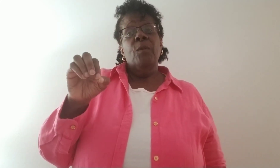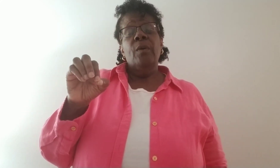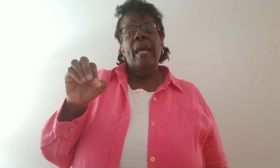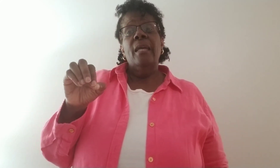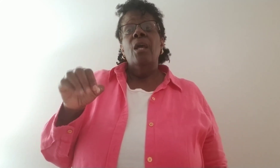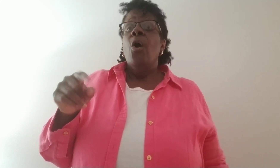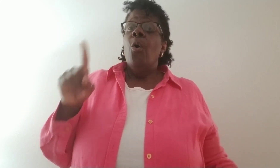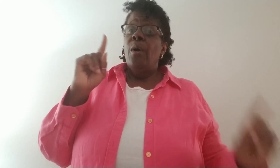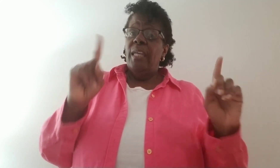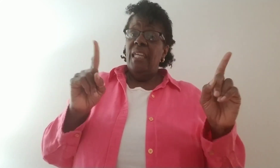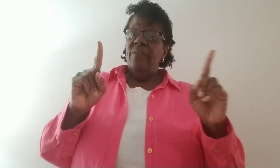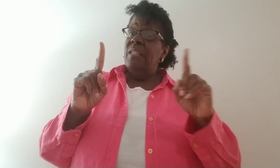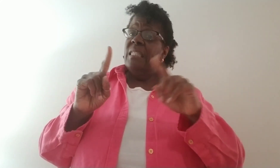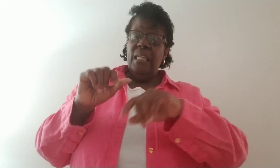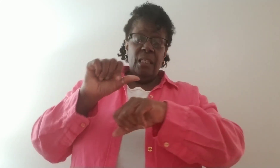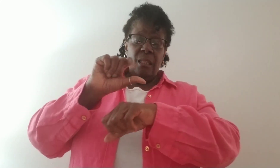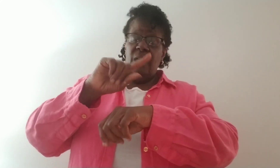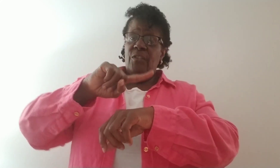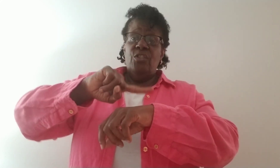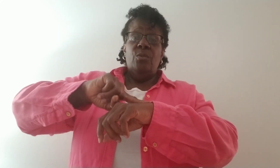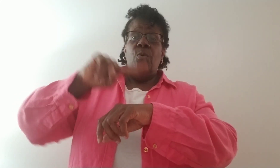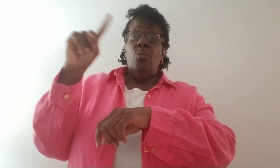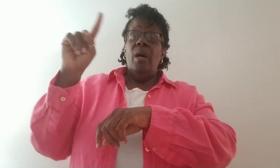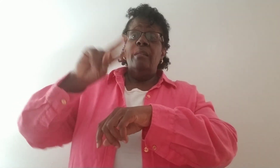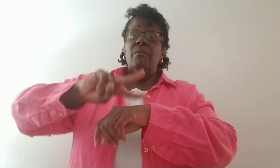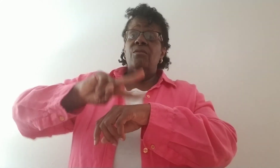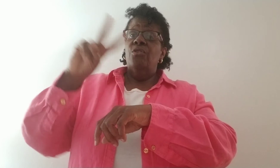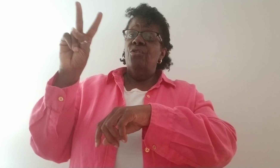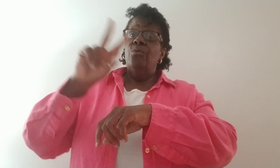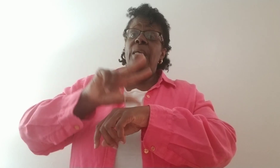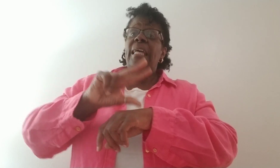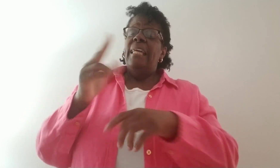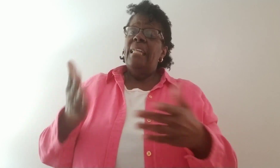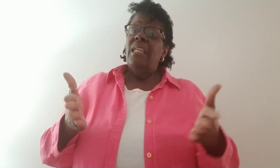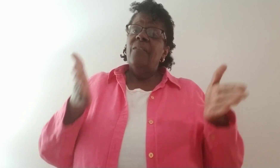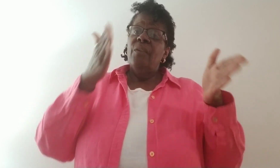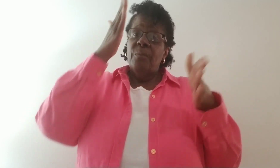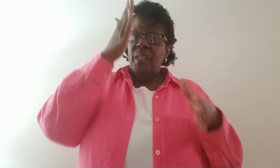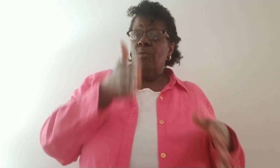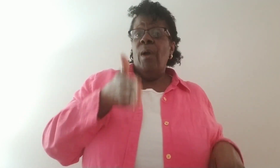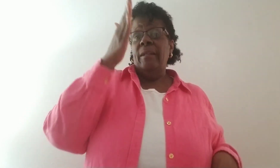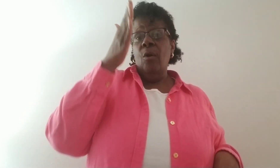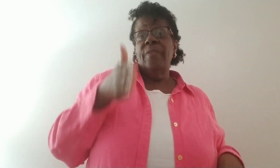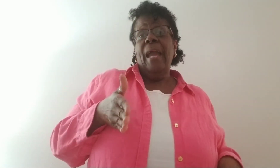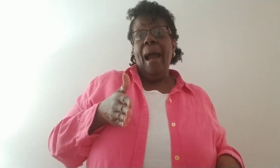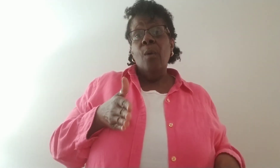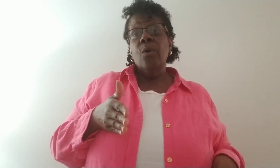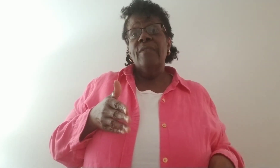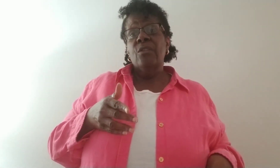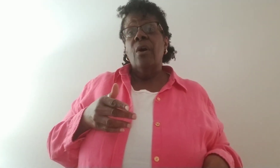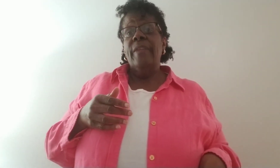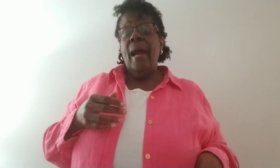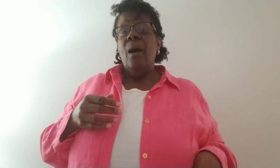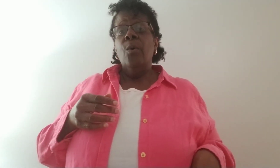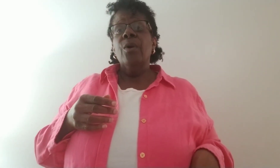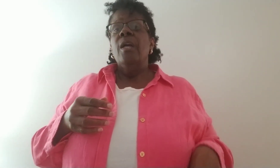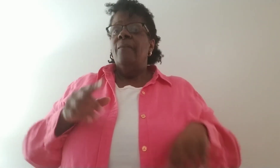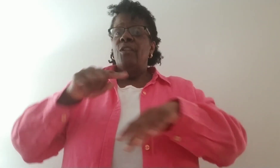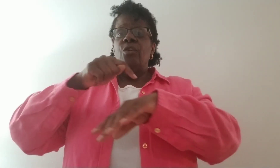okay? If it's just one, two, any of them that are right on the hour, if it's on the hour, then you can do it